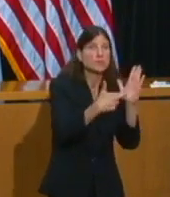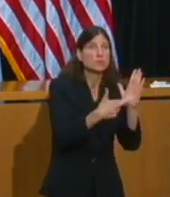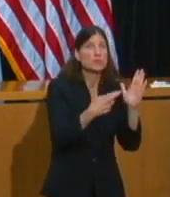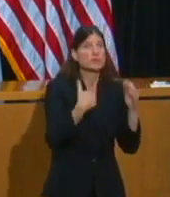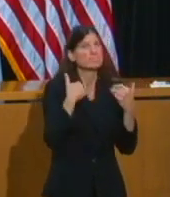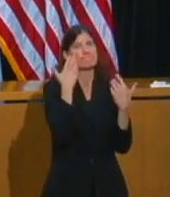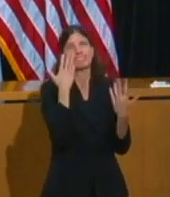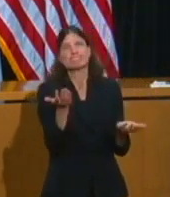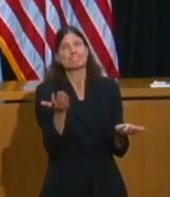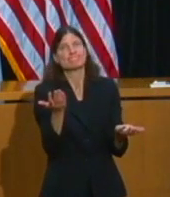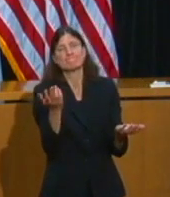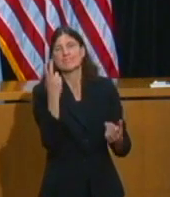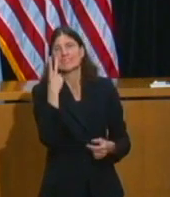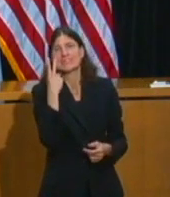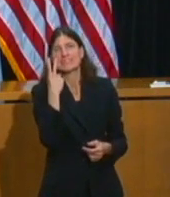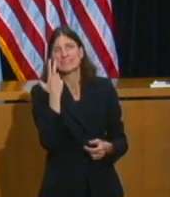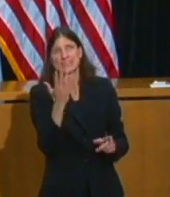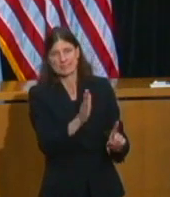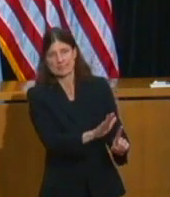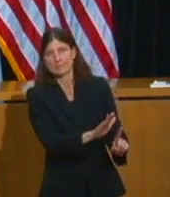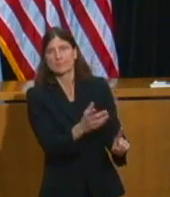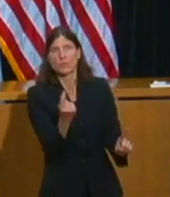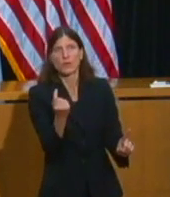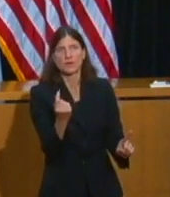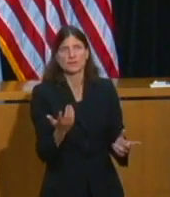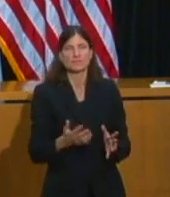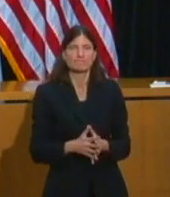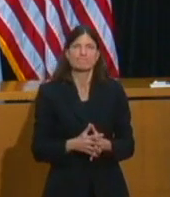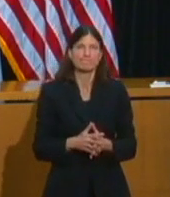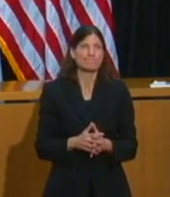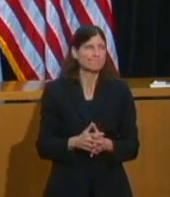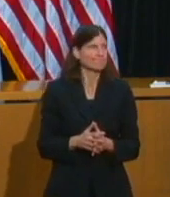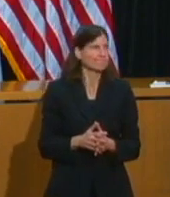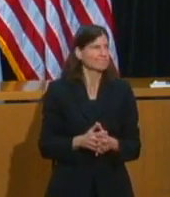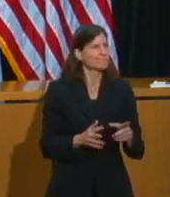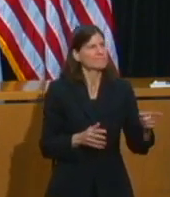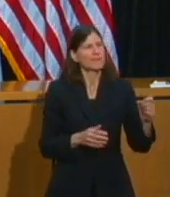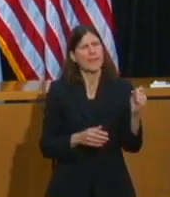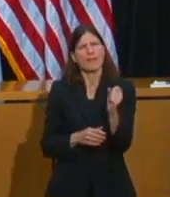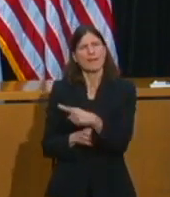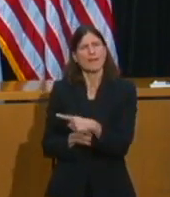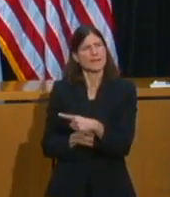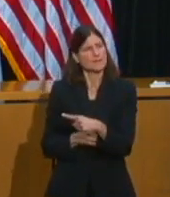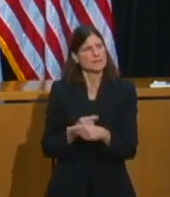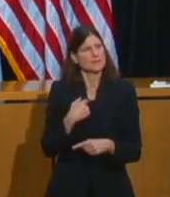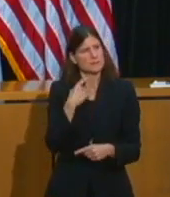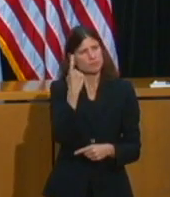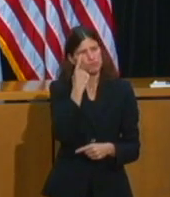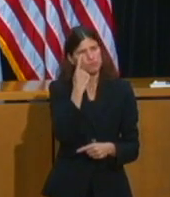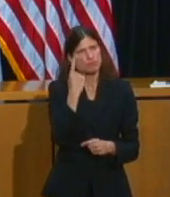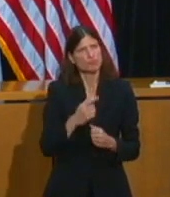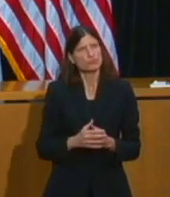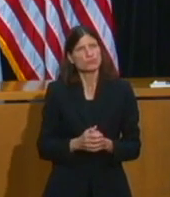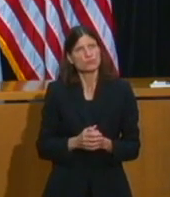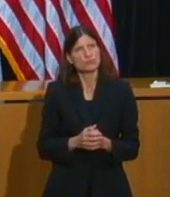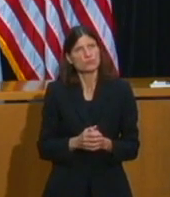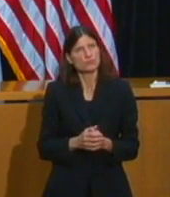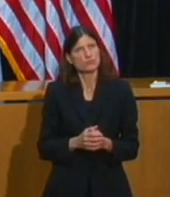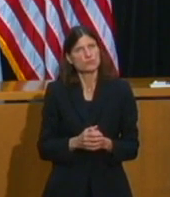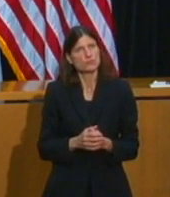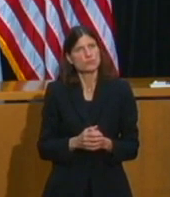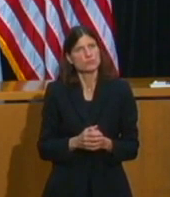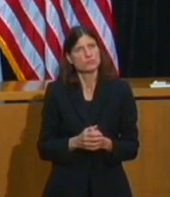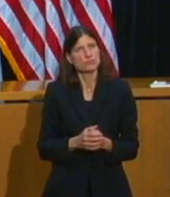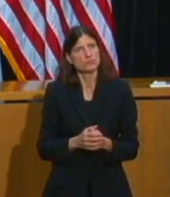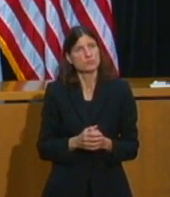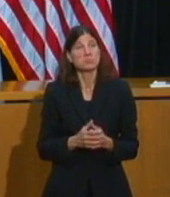if you want to speak to that, Commissioner, you should go right ahead. What other thing you've gone before, Commissioner, would you consider subsidies for providers to